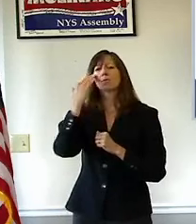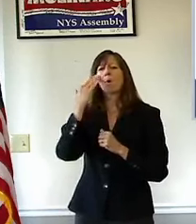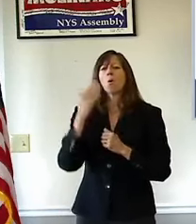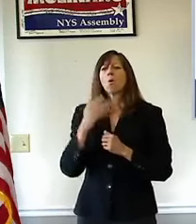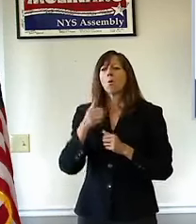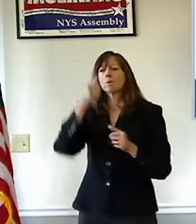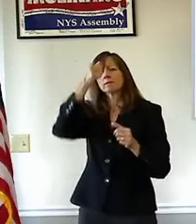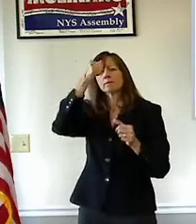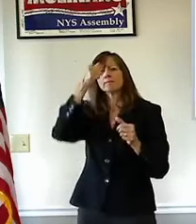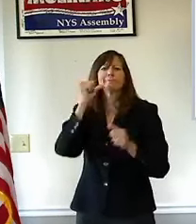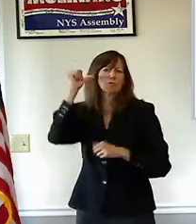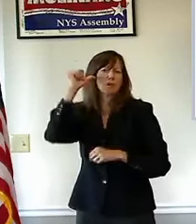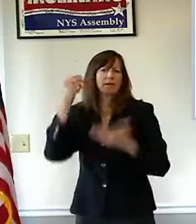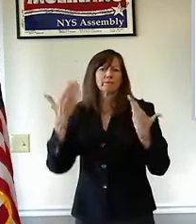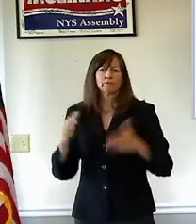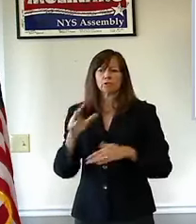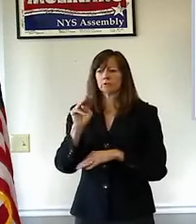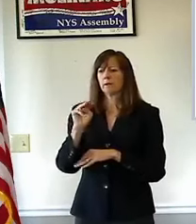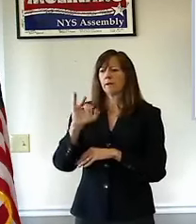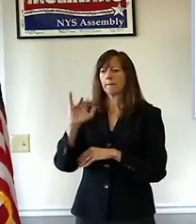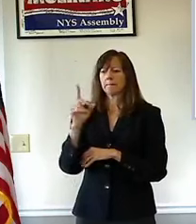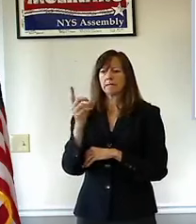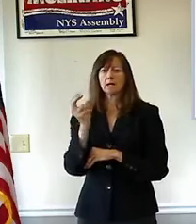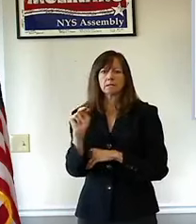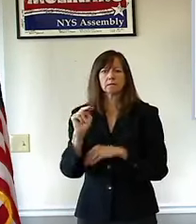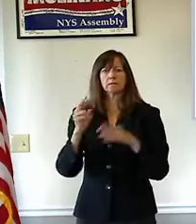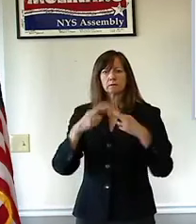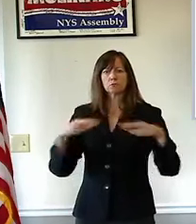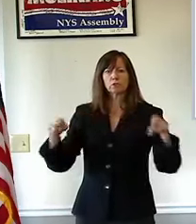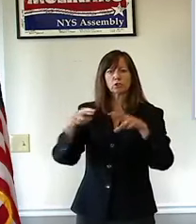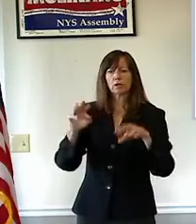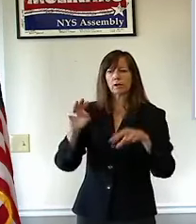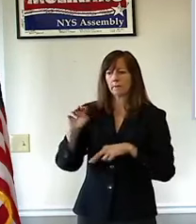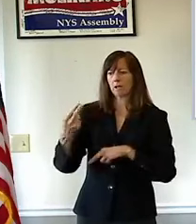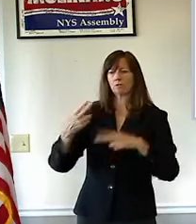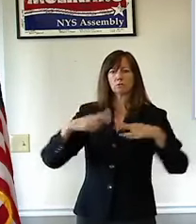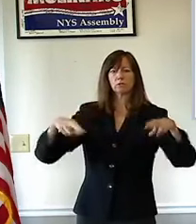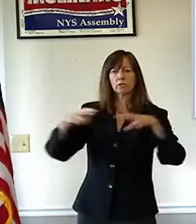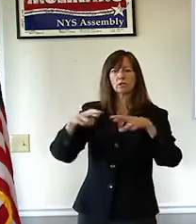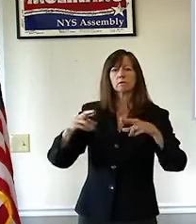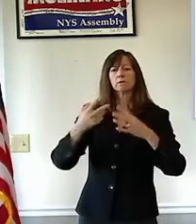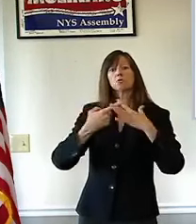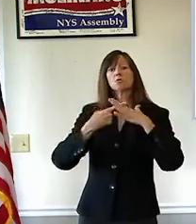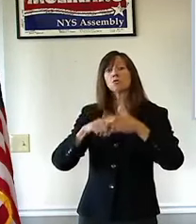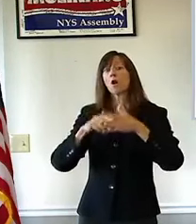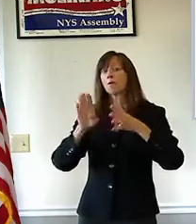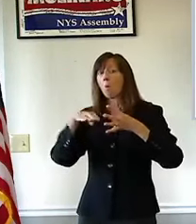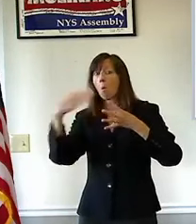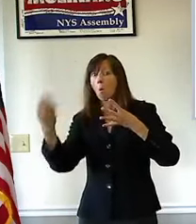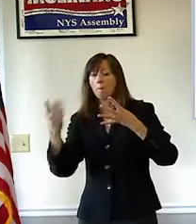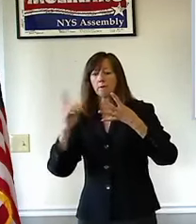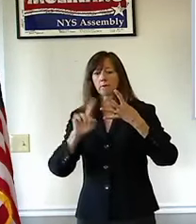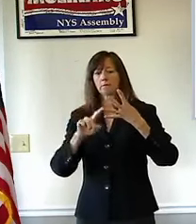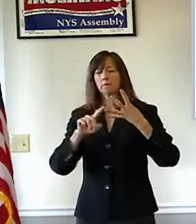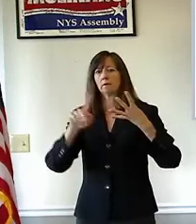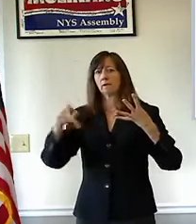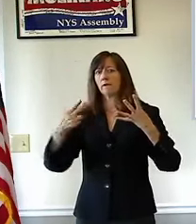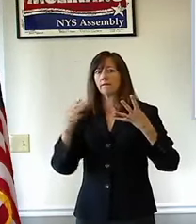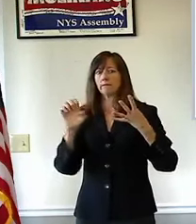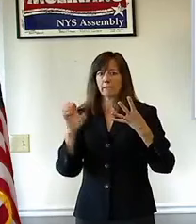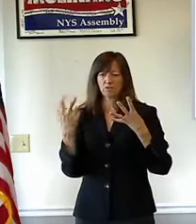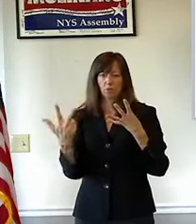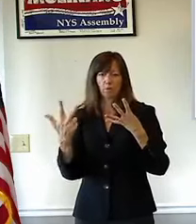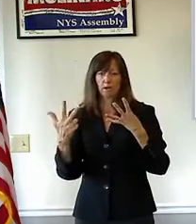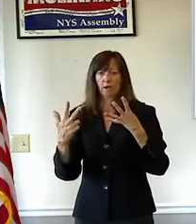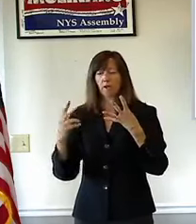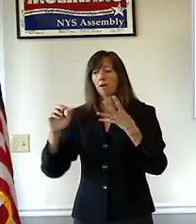began what the state refers to as phase three. All of New York except the city of New York have